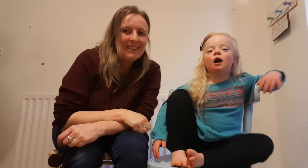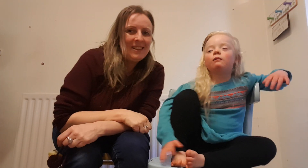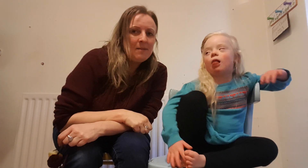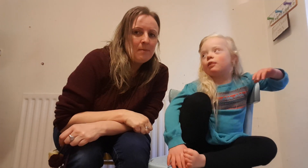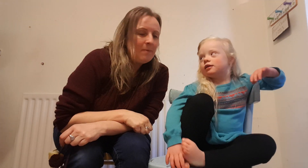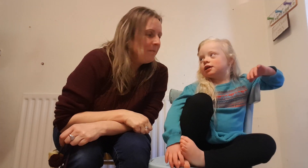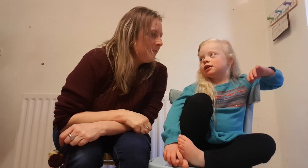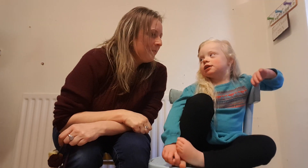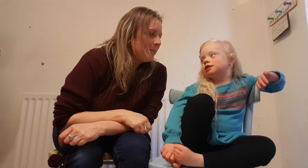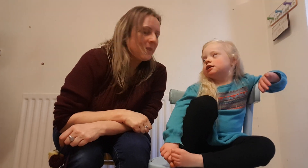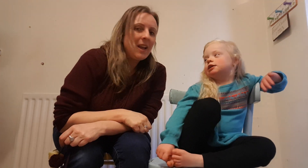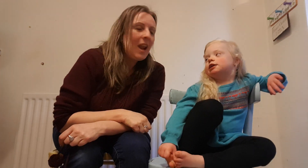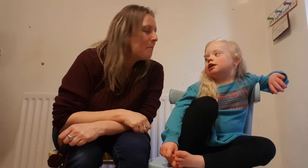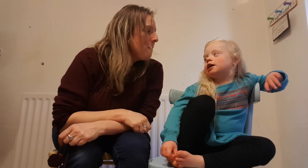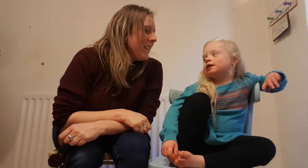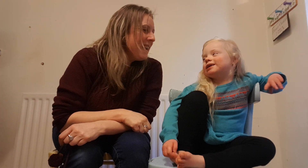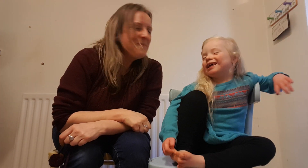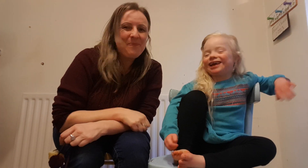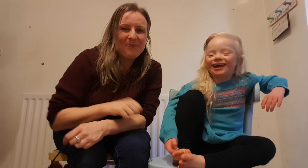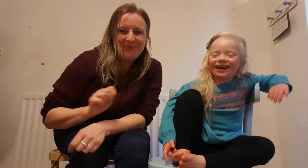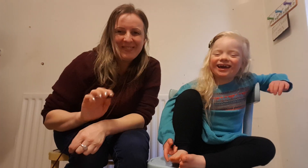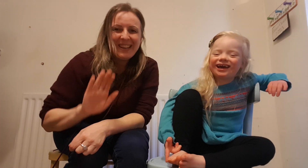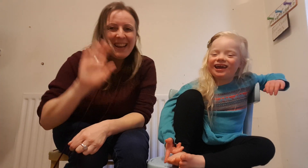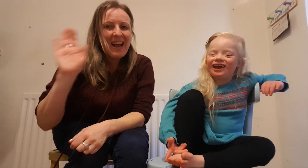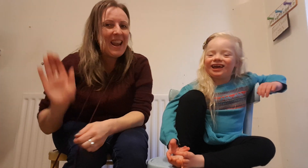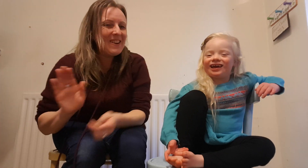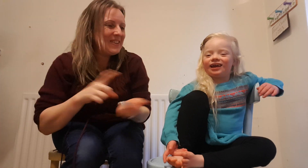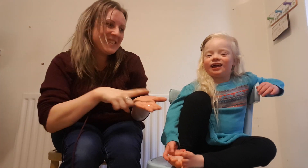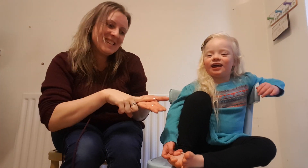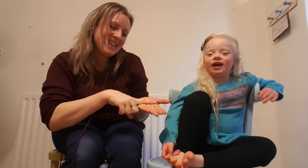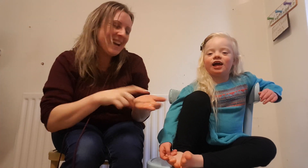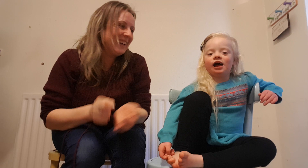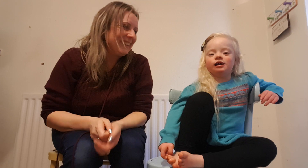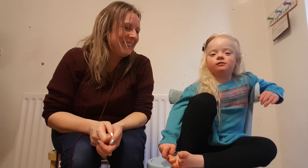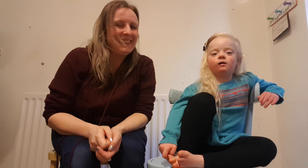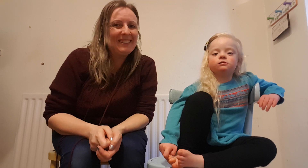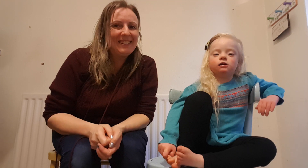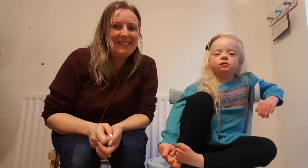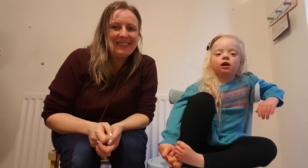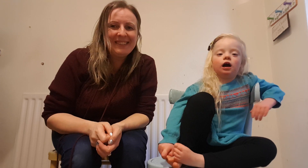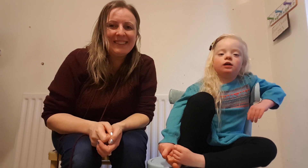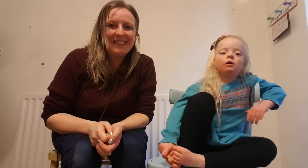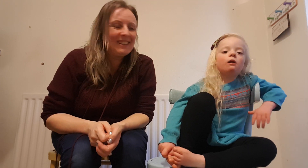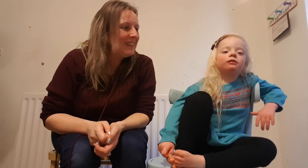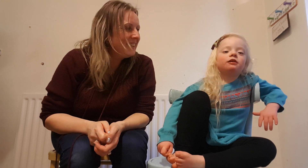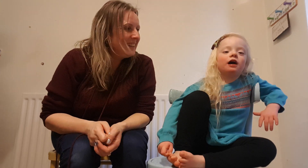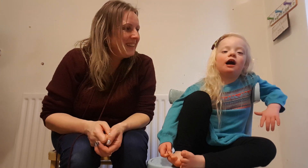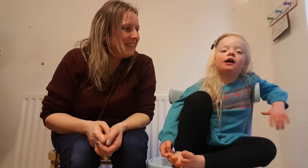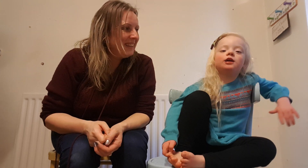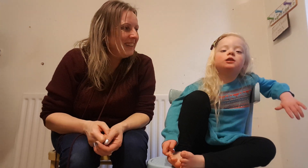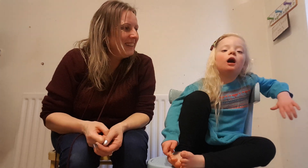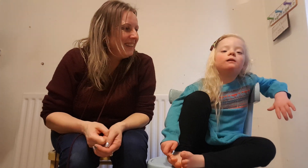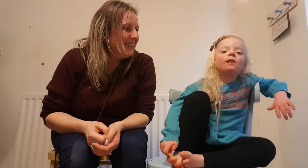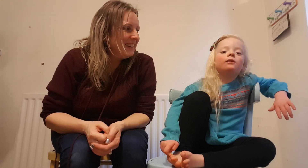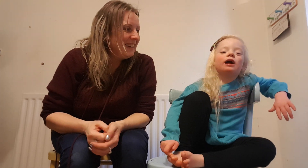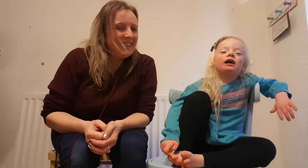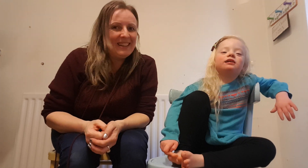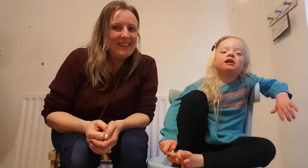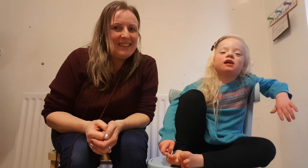on, Mummy? Hello, Mummy. Hello, Lucinda. Hello, Mummy. Hello, Lucinda. Hello, Mummy.